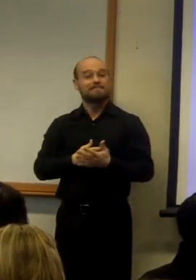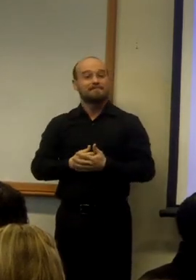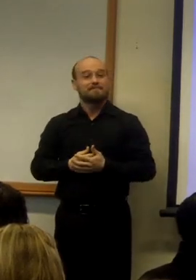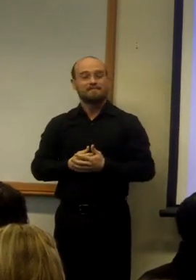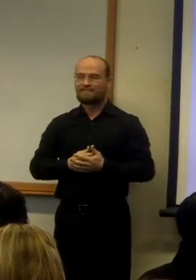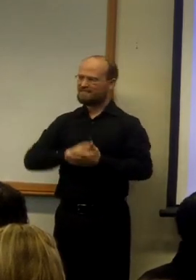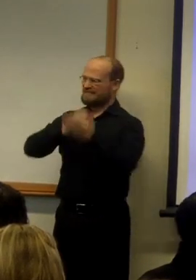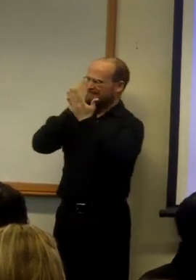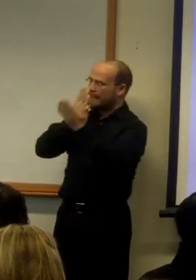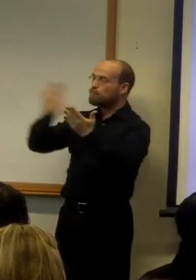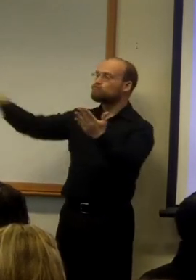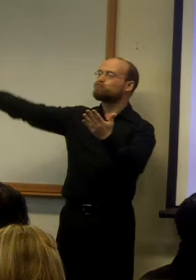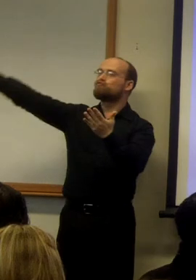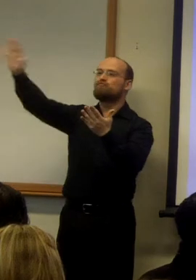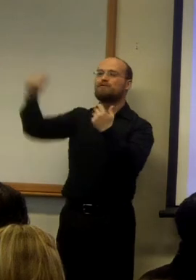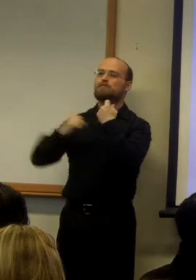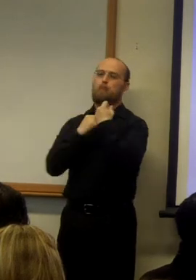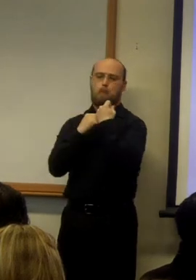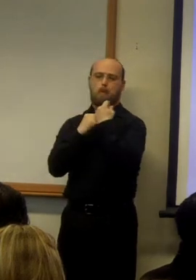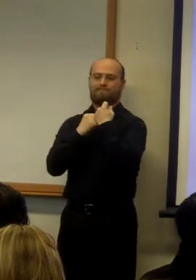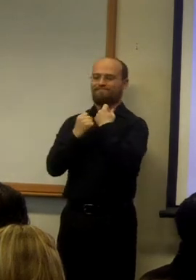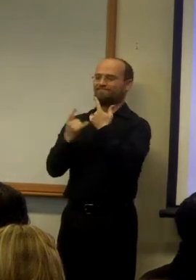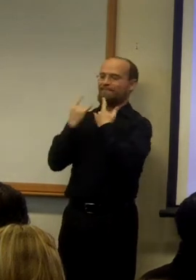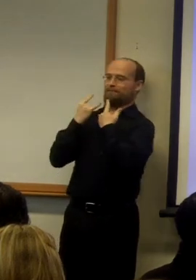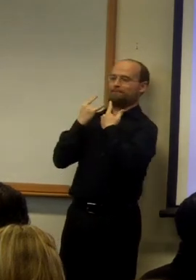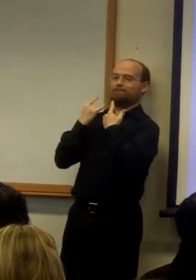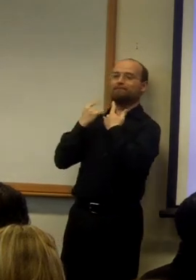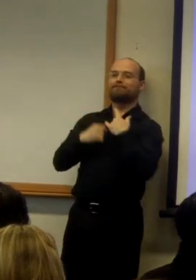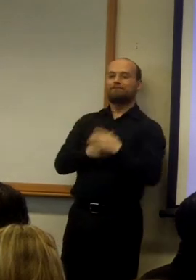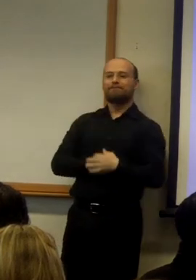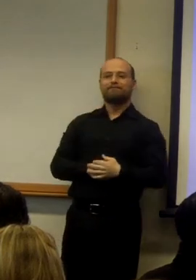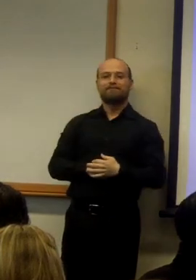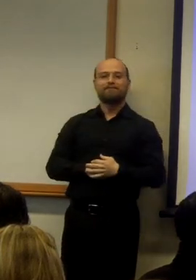I thank them for their support and their love.